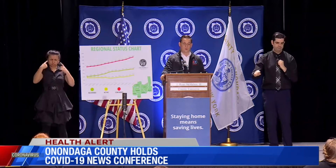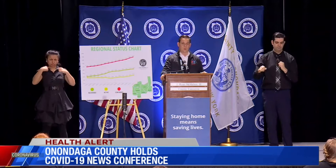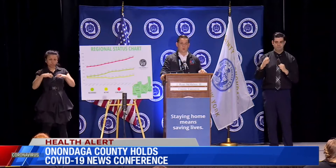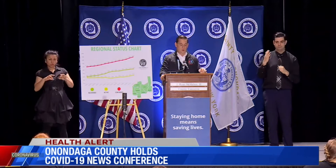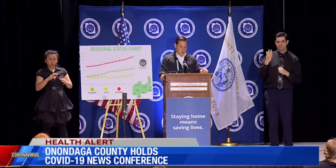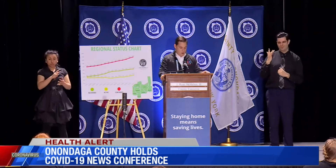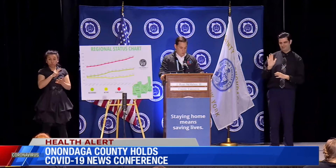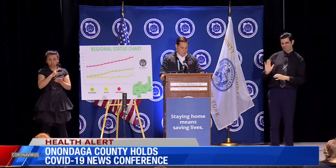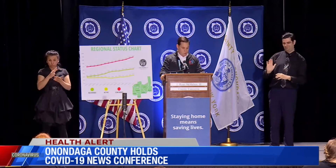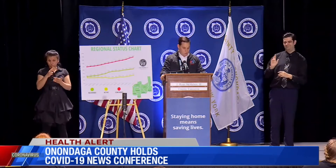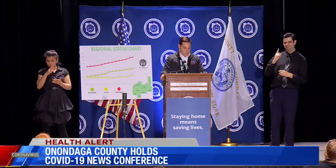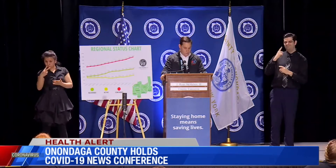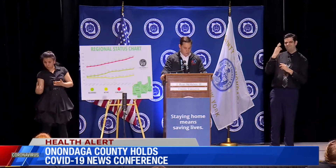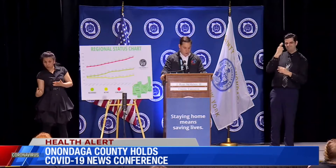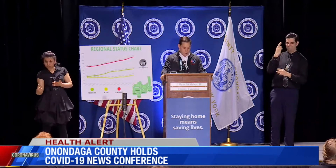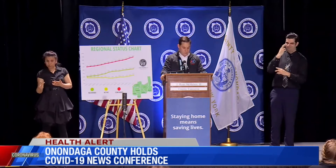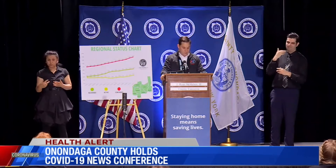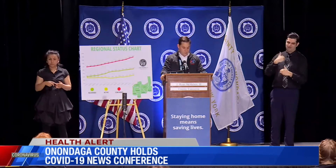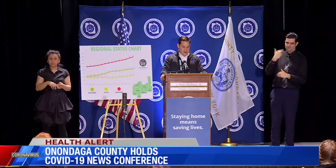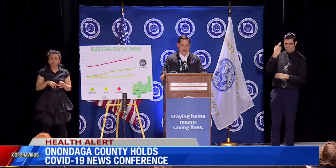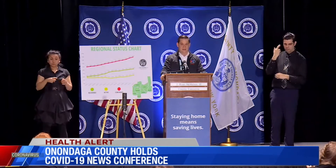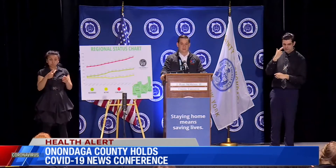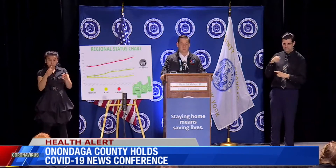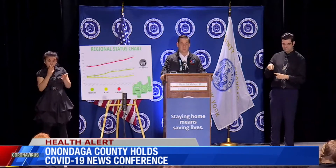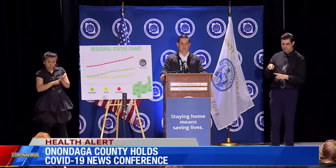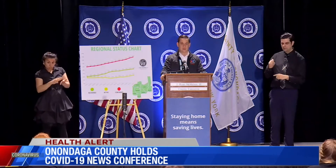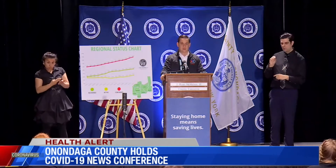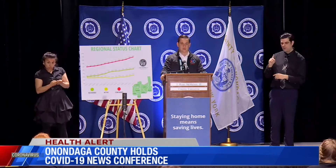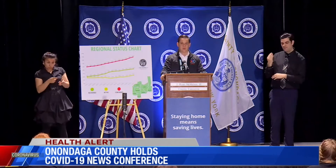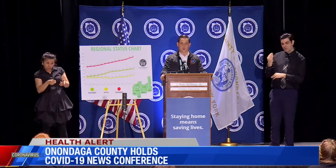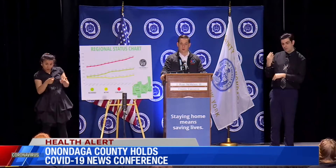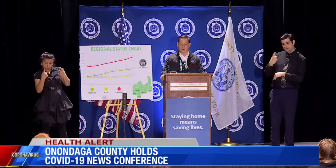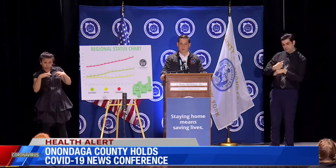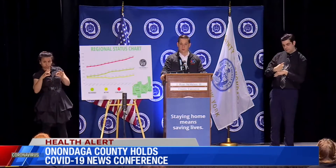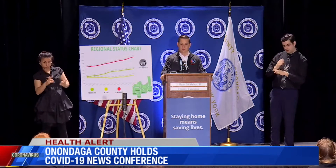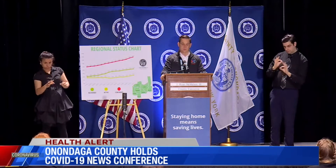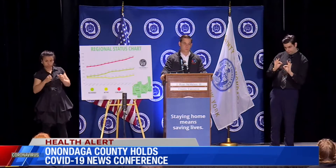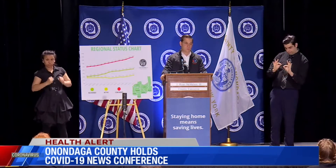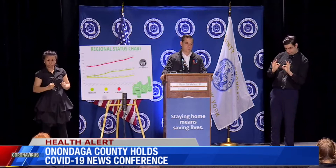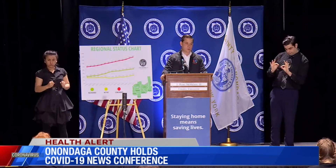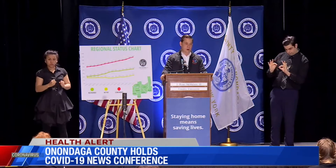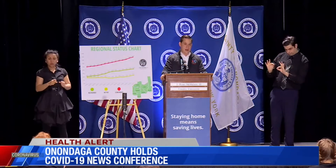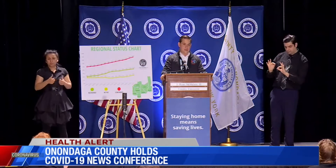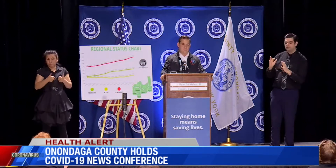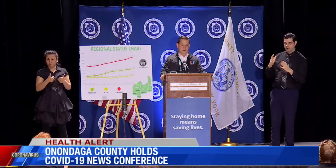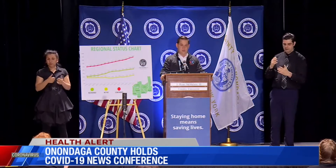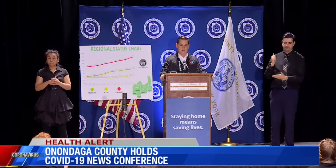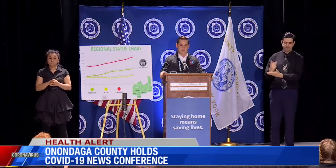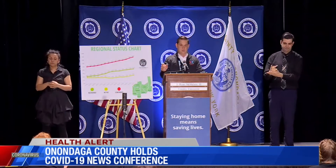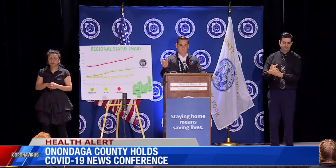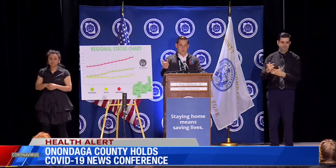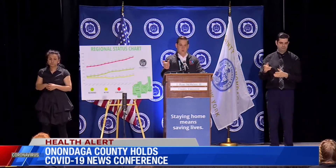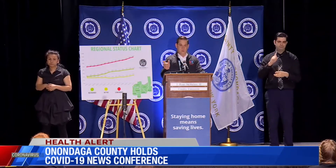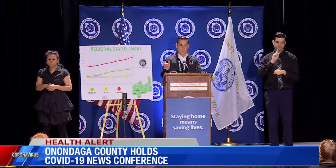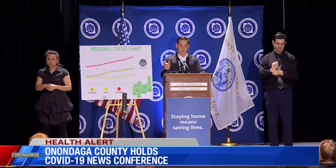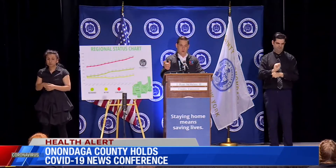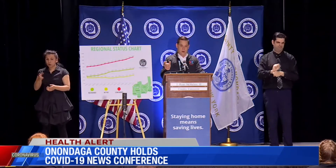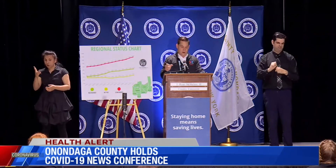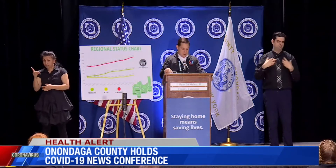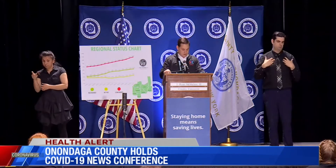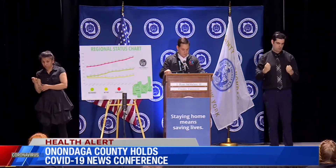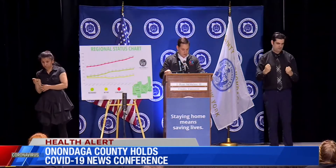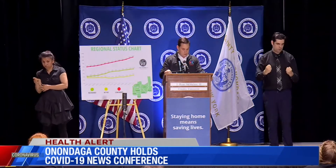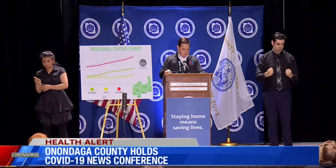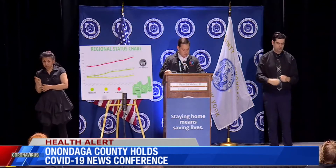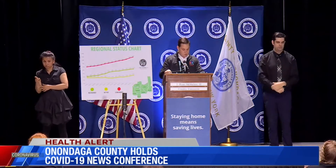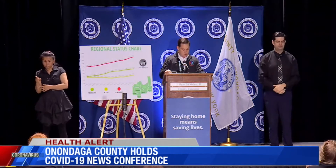going to remove from an active case to a recovery. So our active cases, what do we know